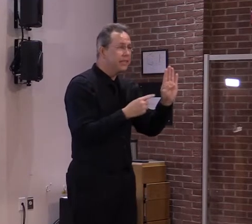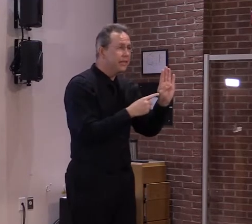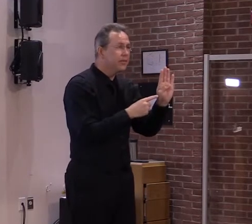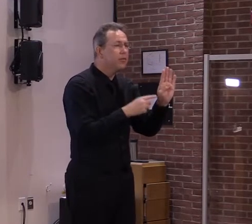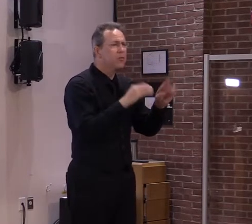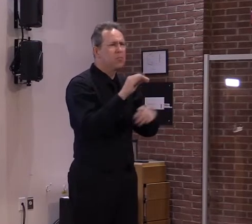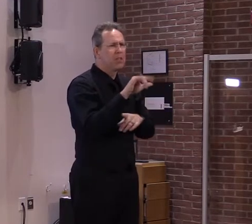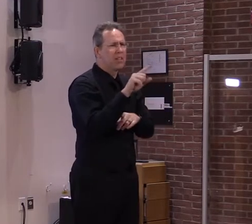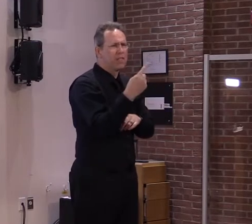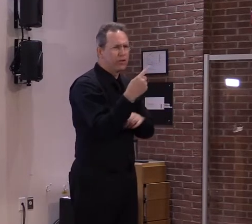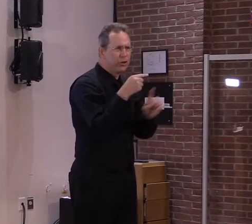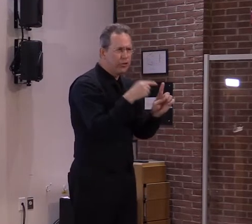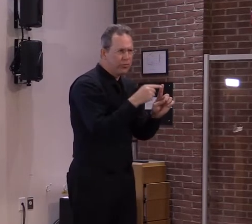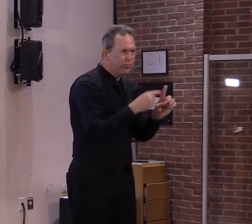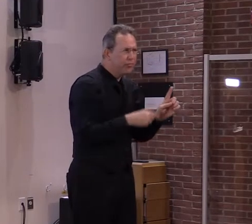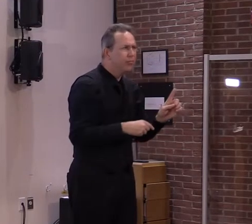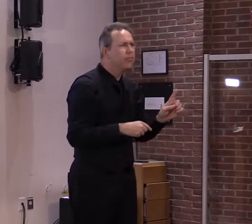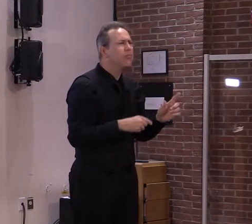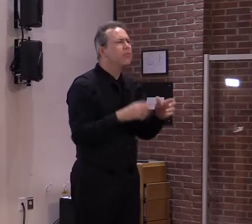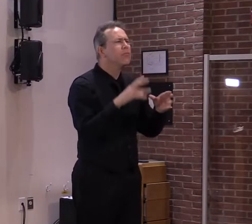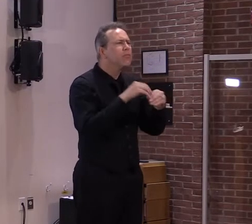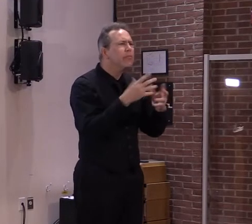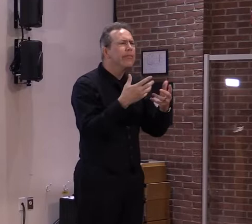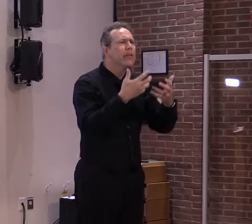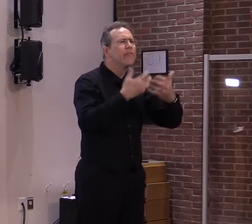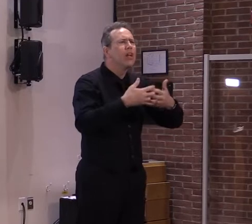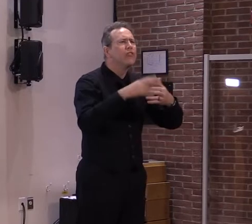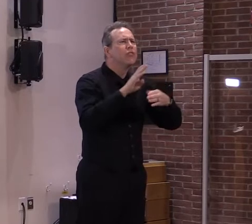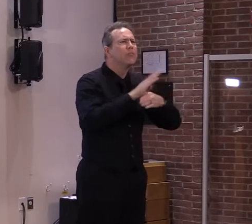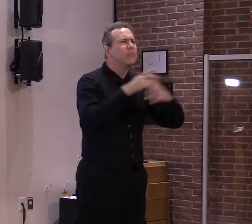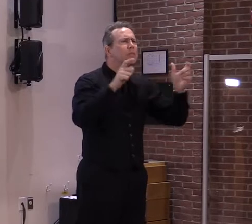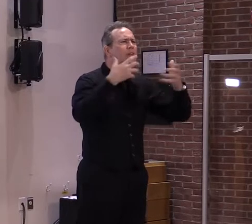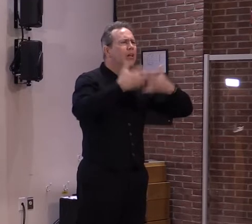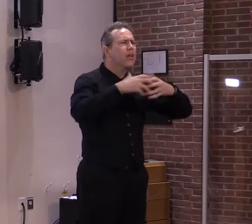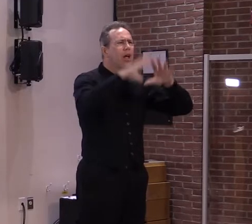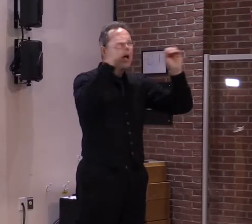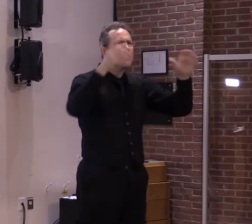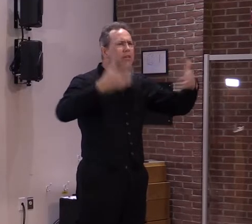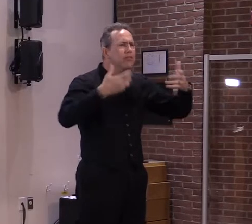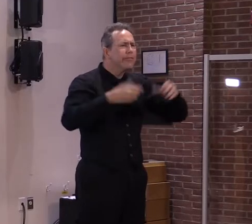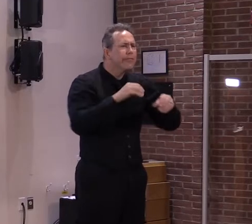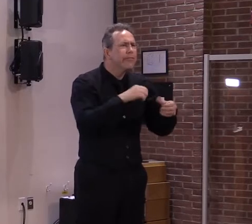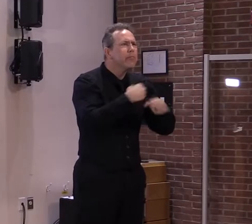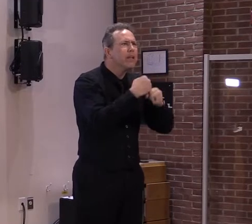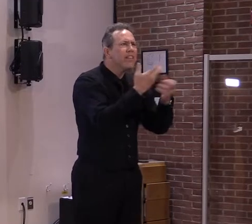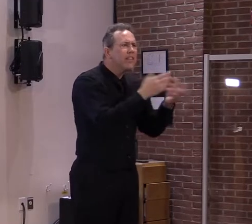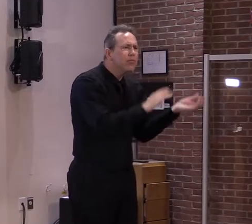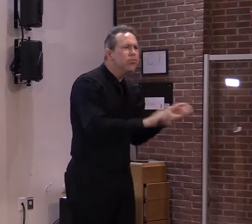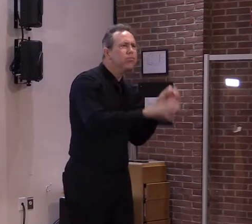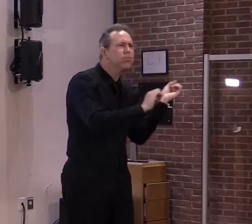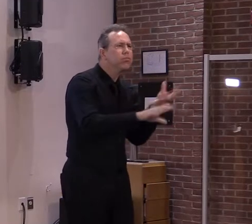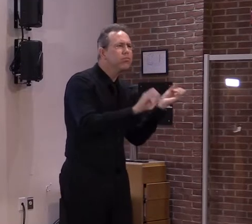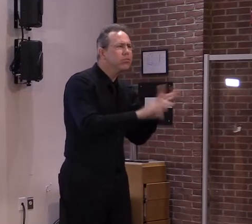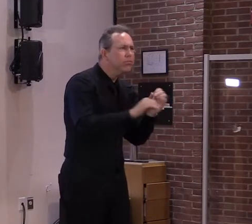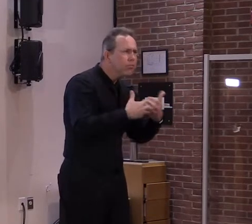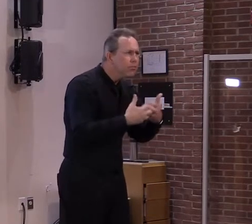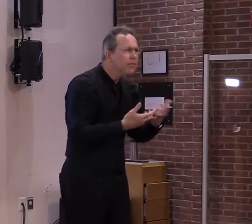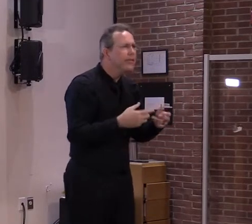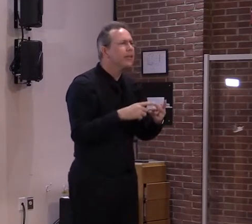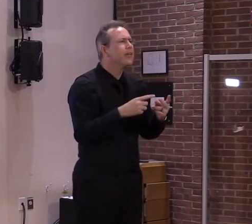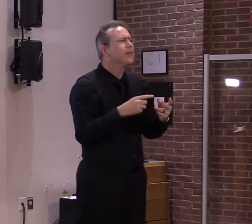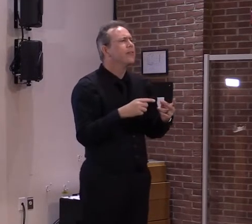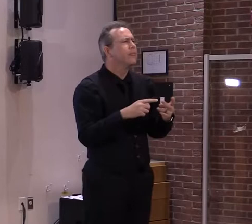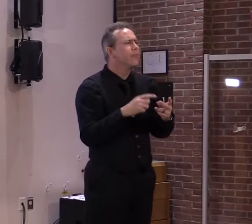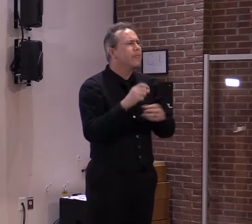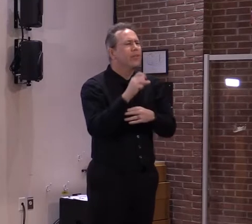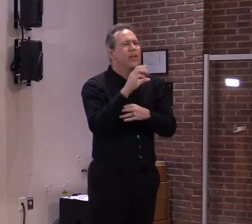including manufacturing and distribution, restaurants, catering, food service, social clubs, bars, hair